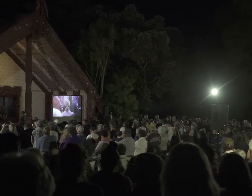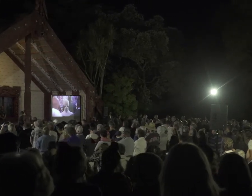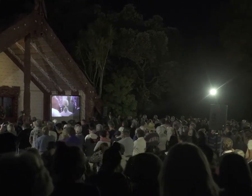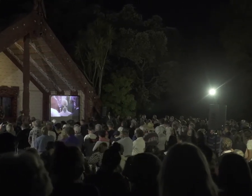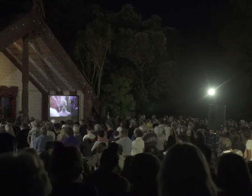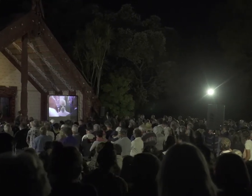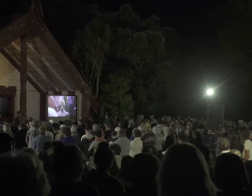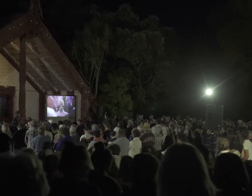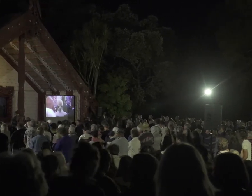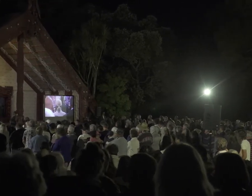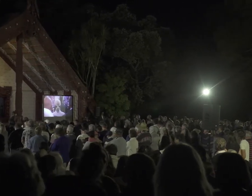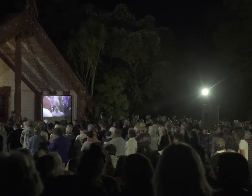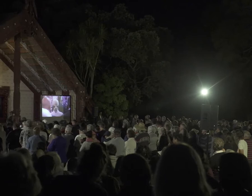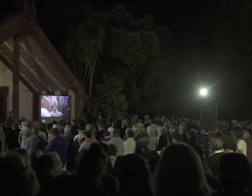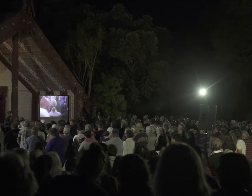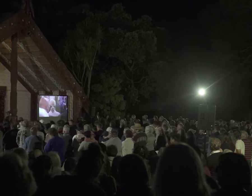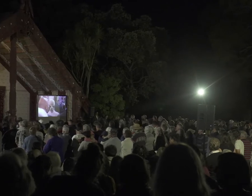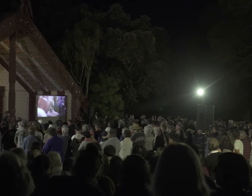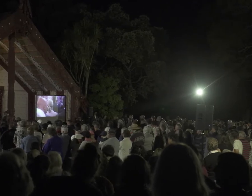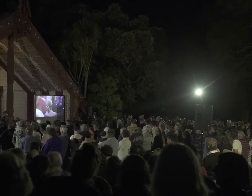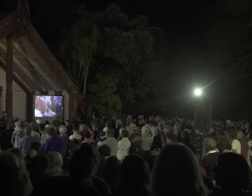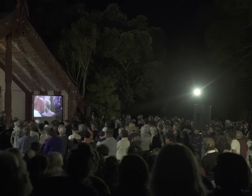E iho wa